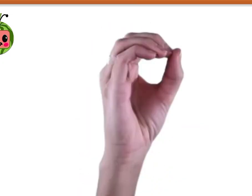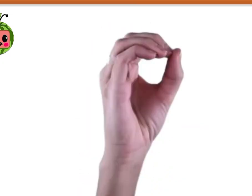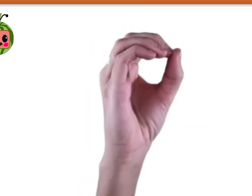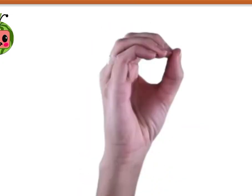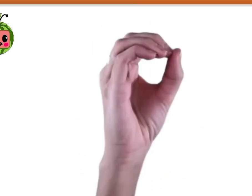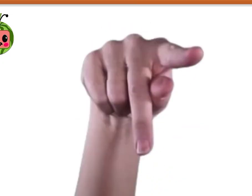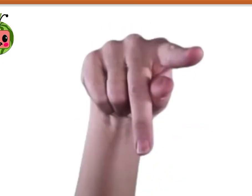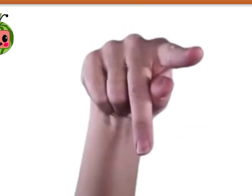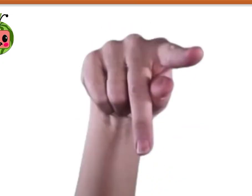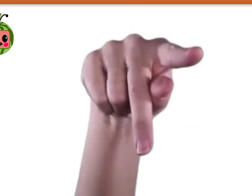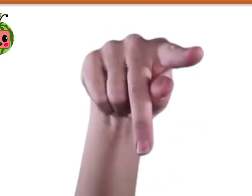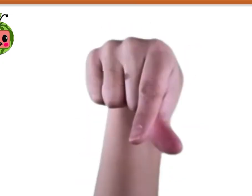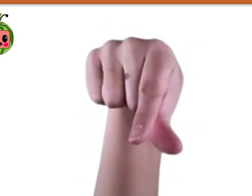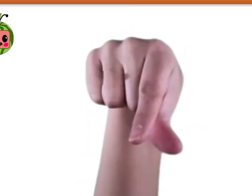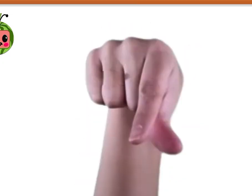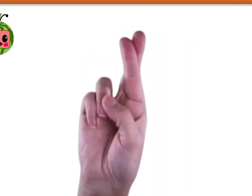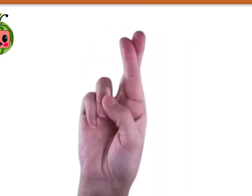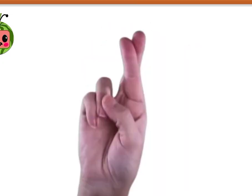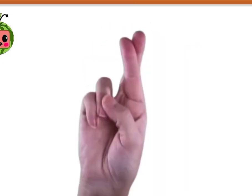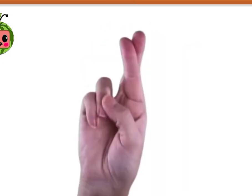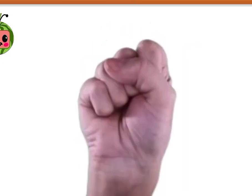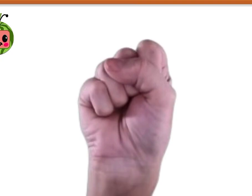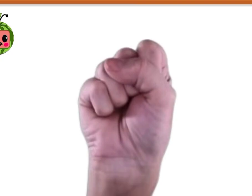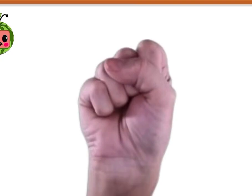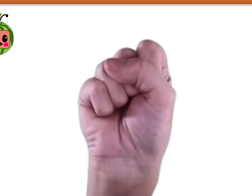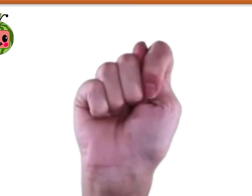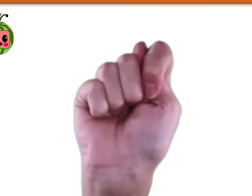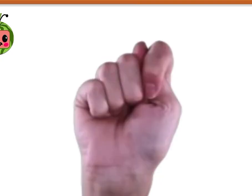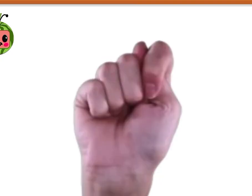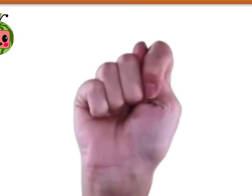O, P, Q, R, S, T,